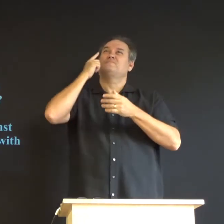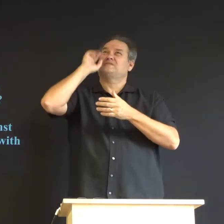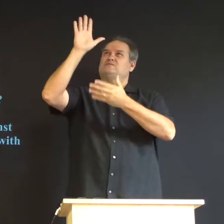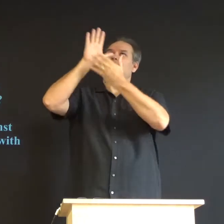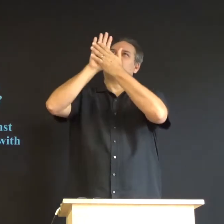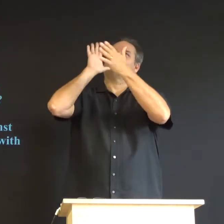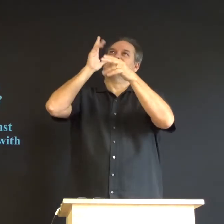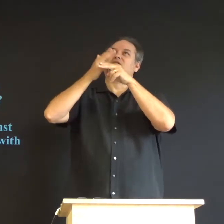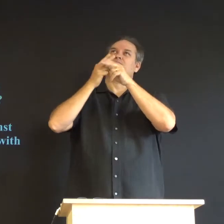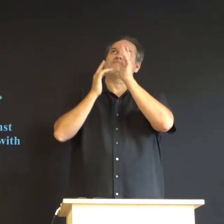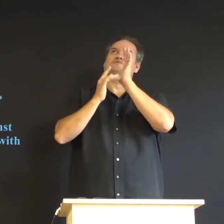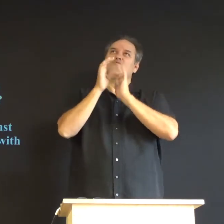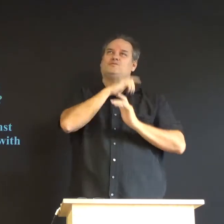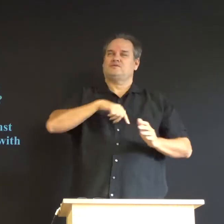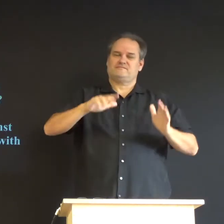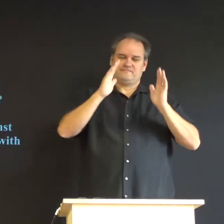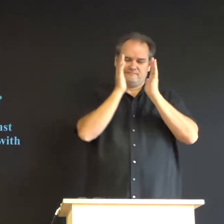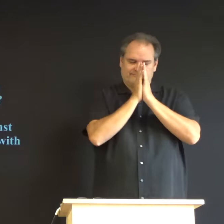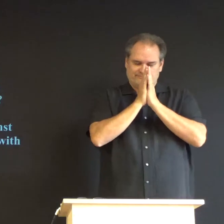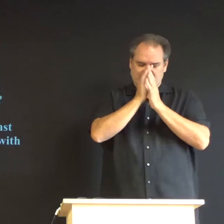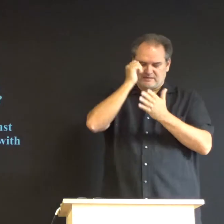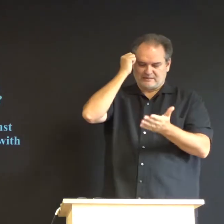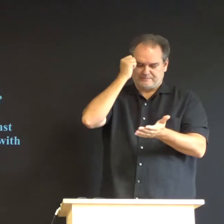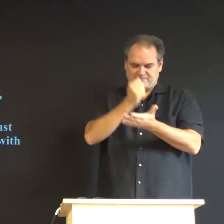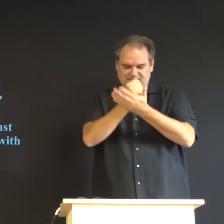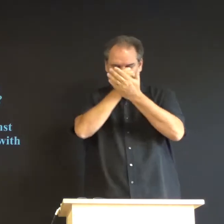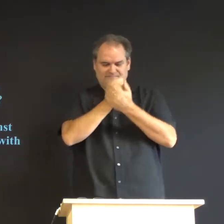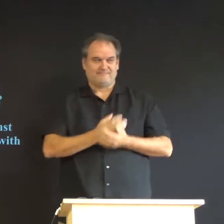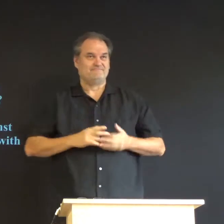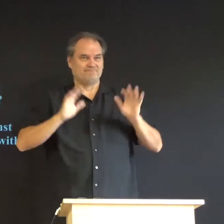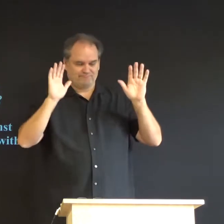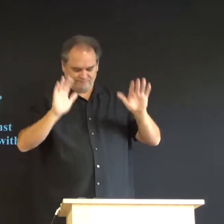united. We glorify the name of Jesus Christ. Amen.